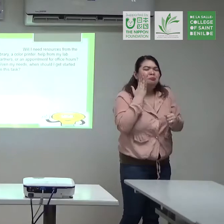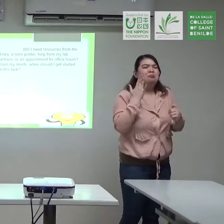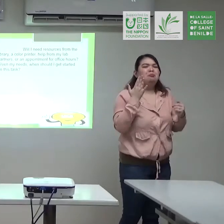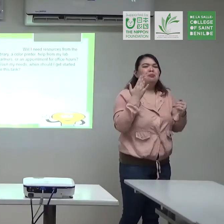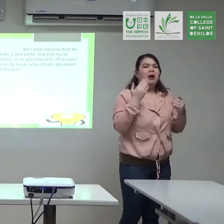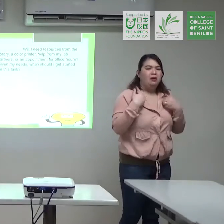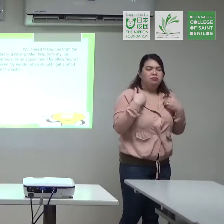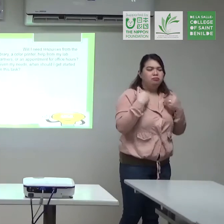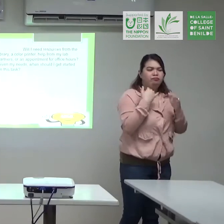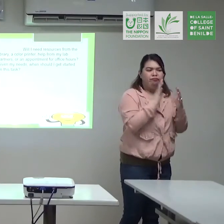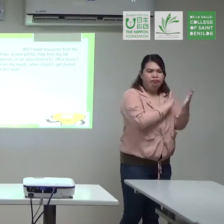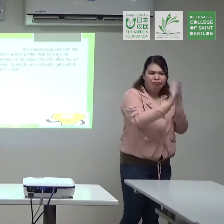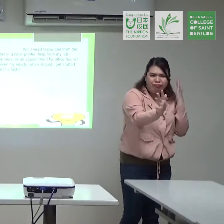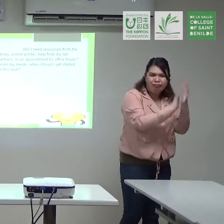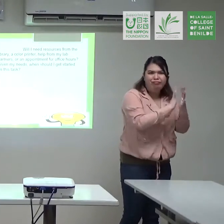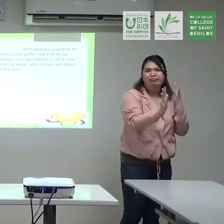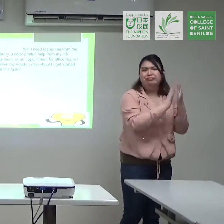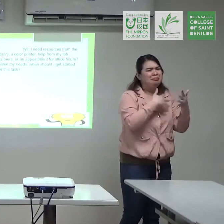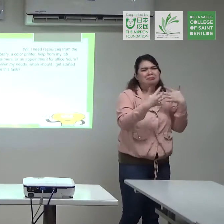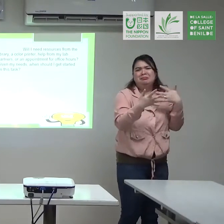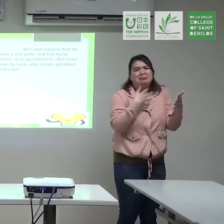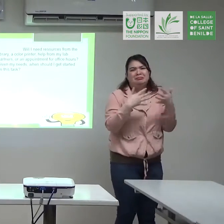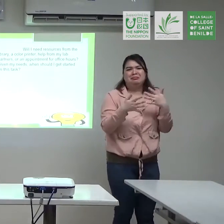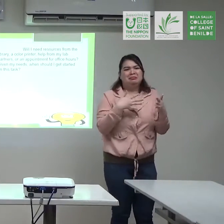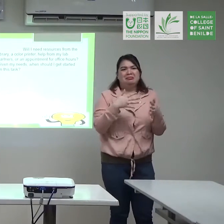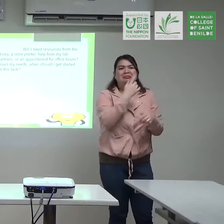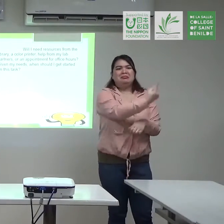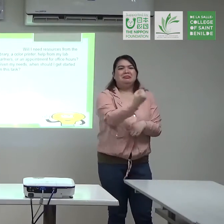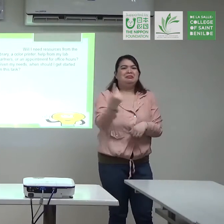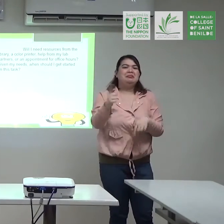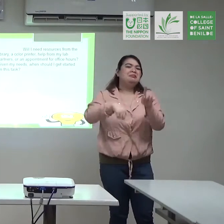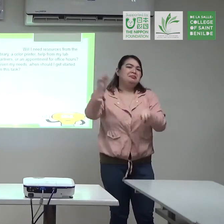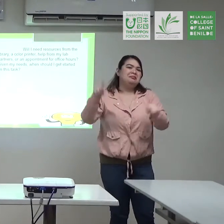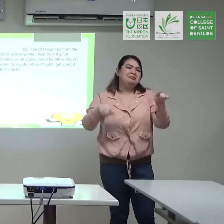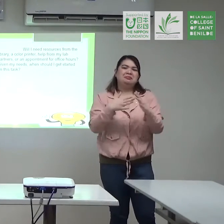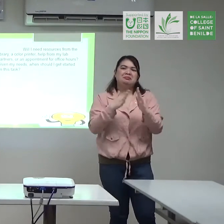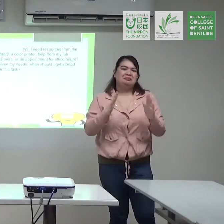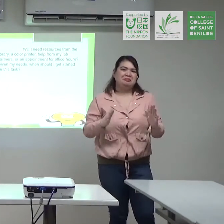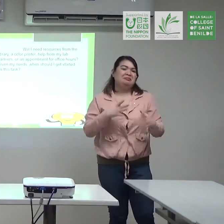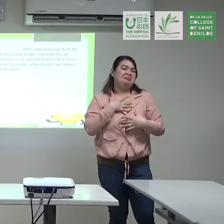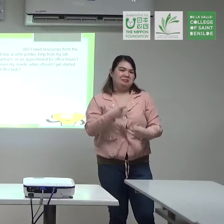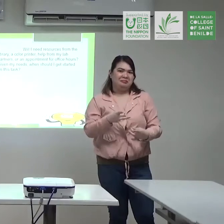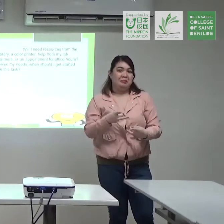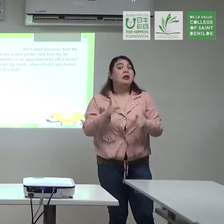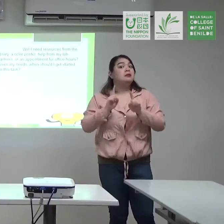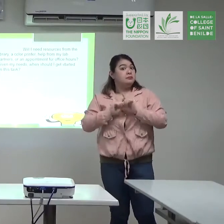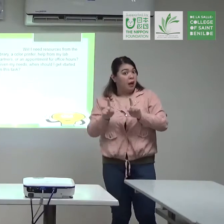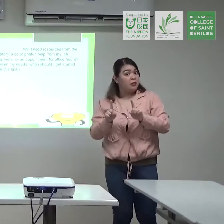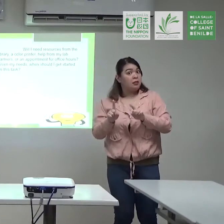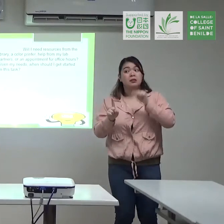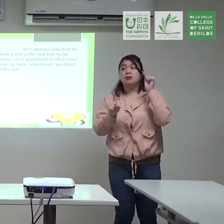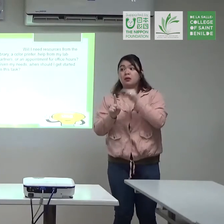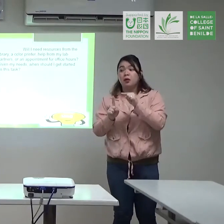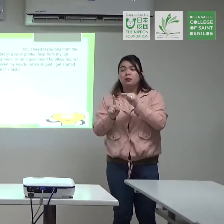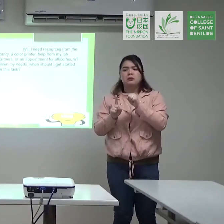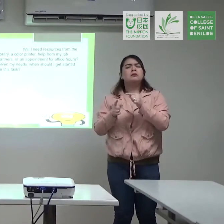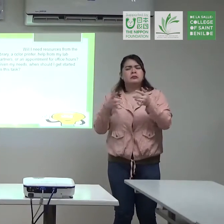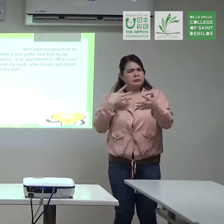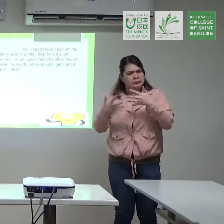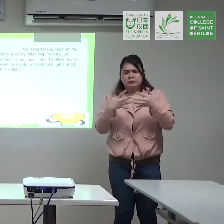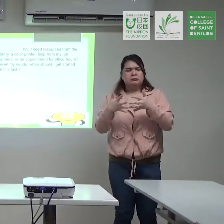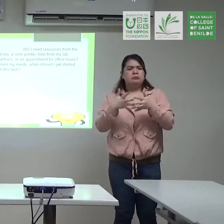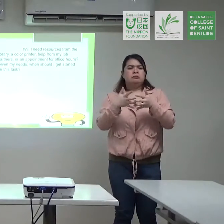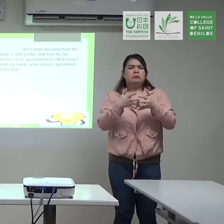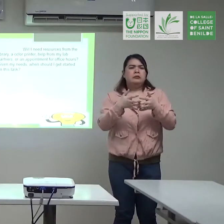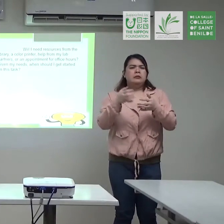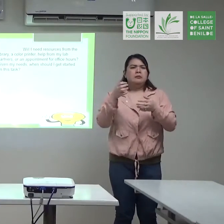other customers meaning I don't know. But at least it has enhanced their thinking process.